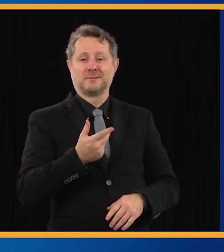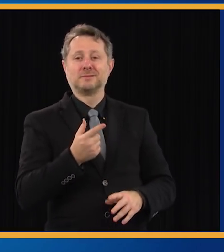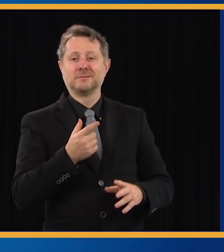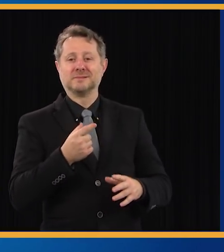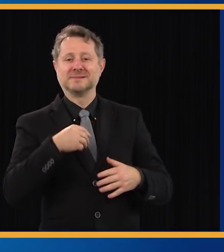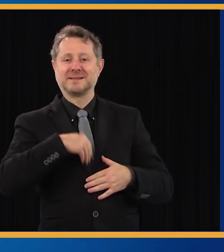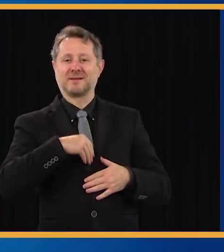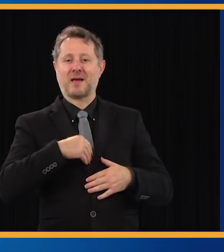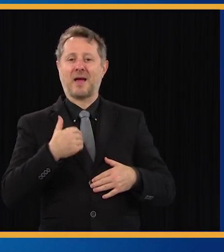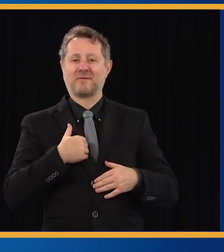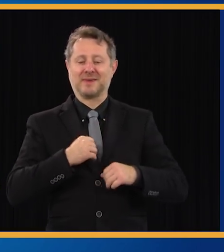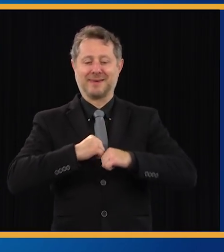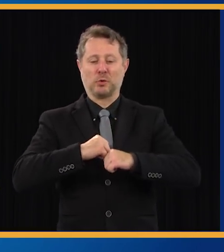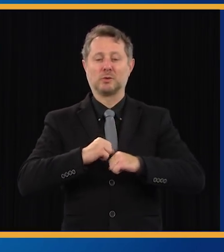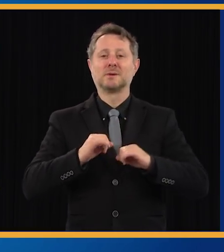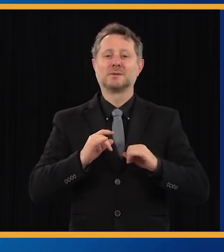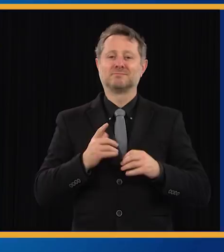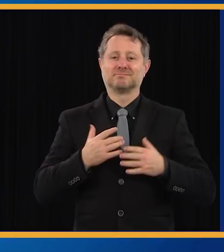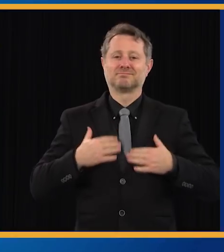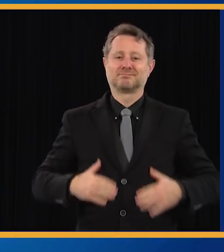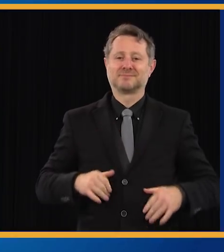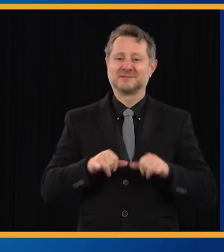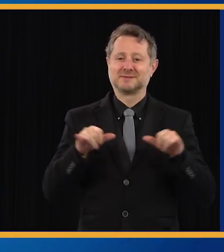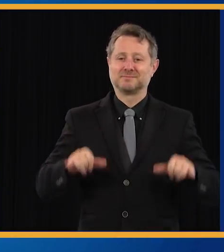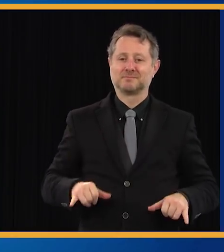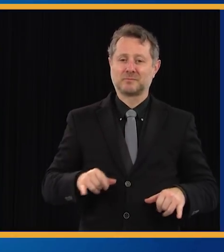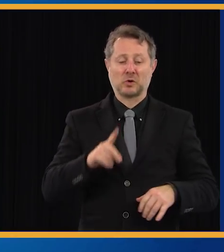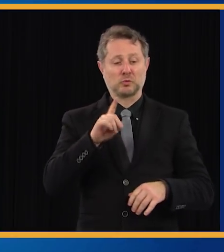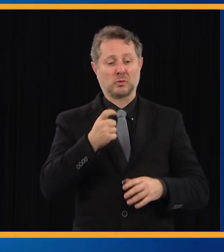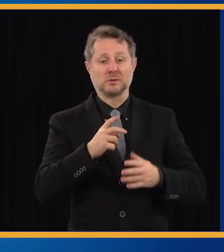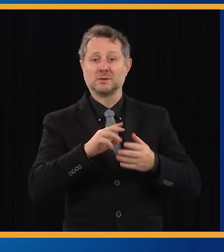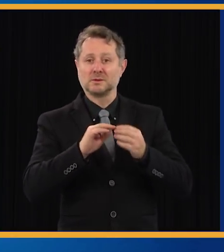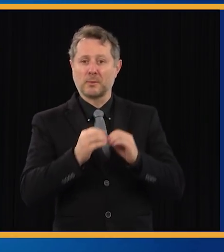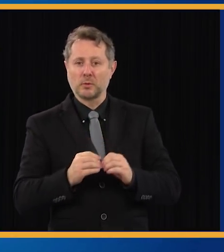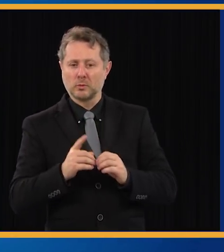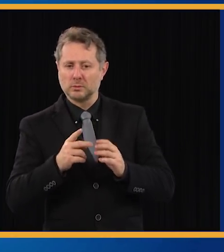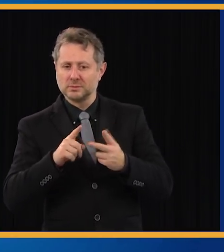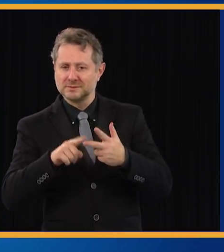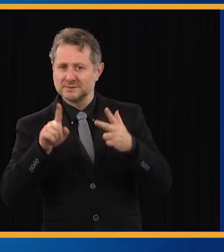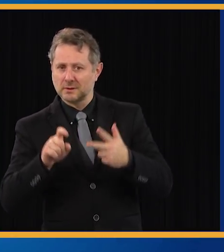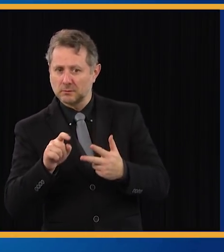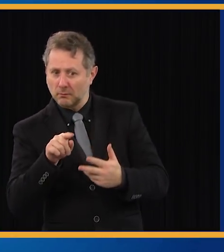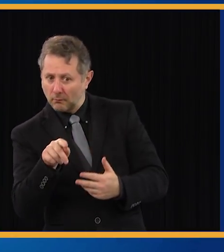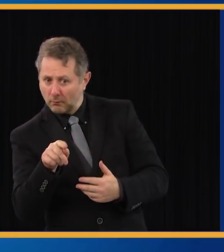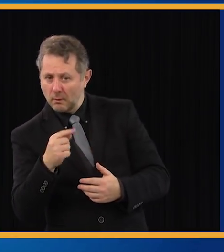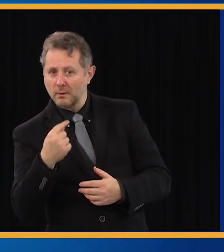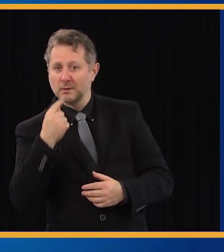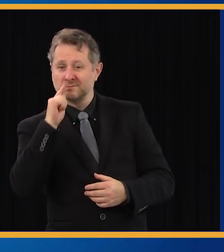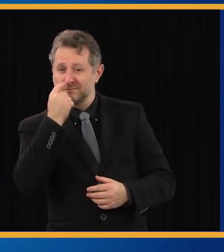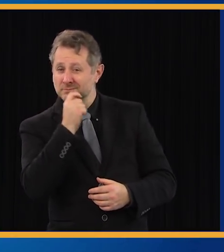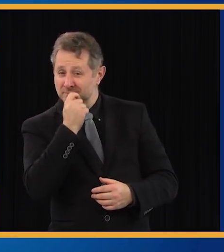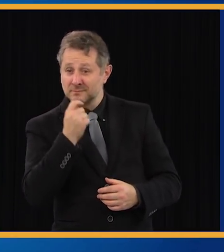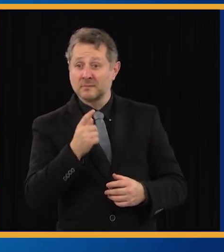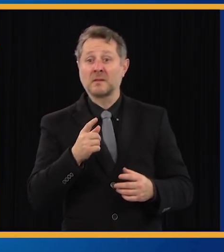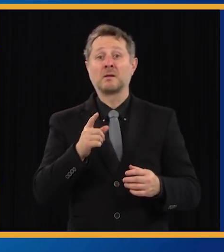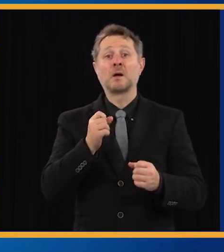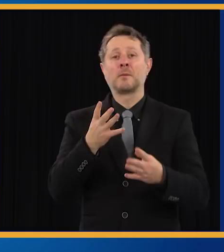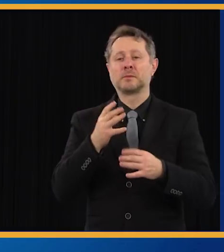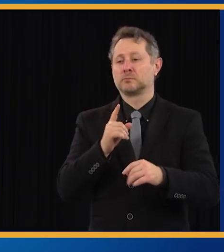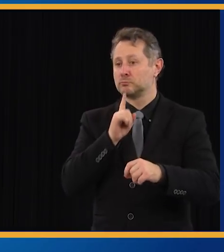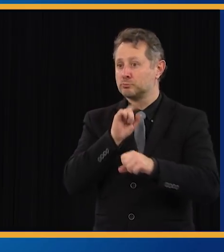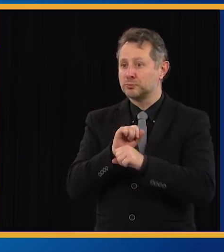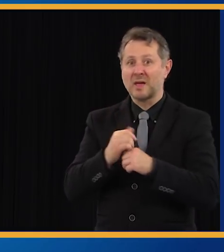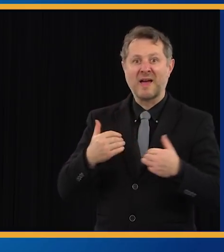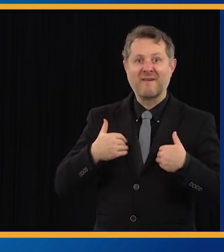antibodies. What does the diagnostic testing, which is a different type of testing, tell you? Positive and negative, but what's happening